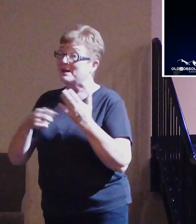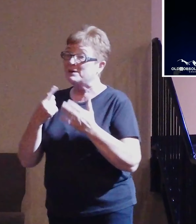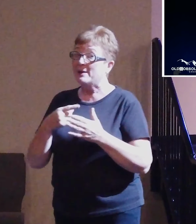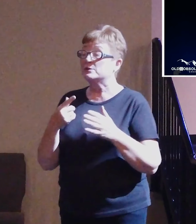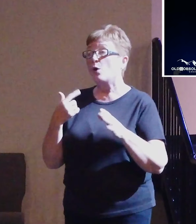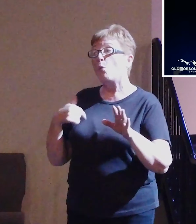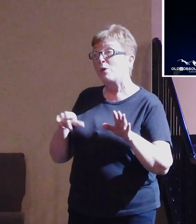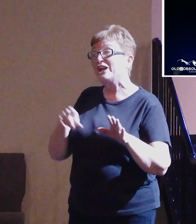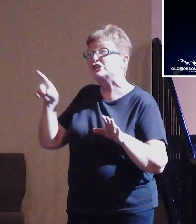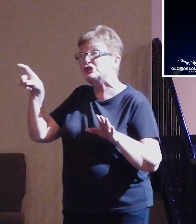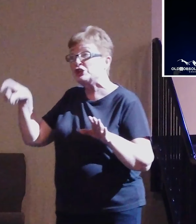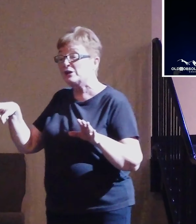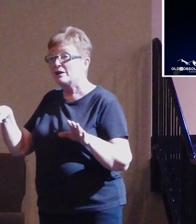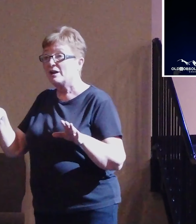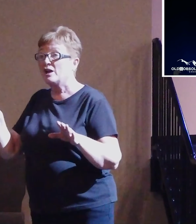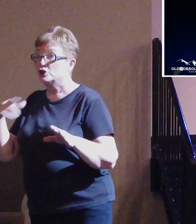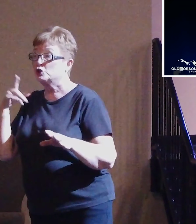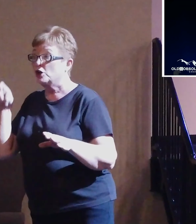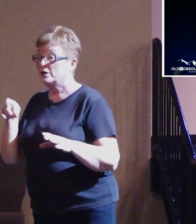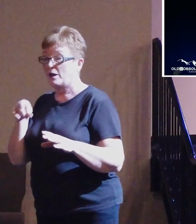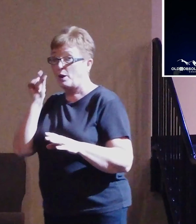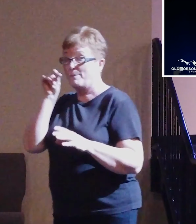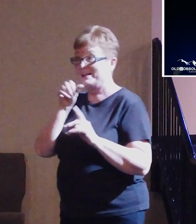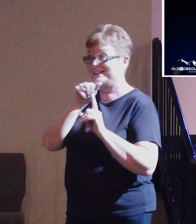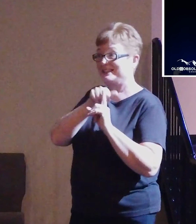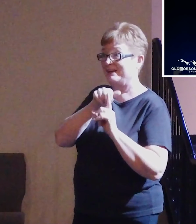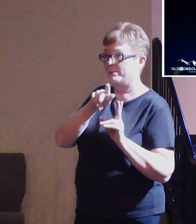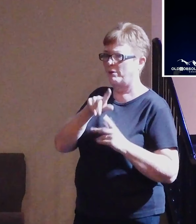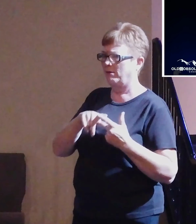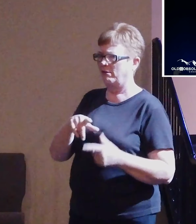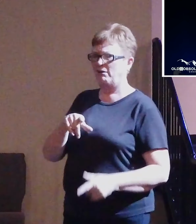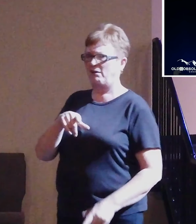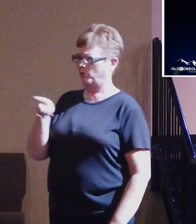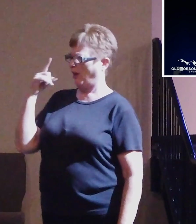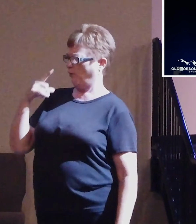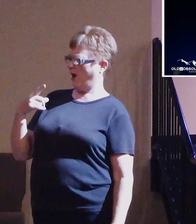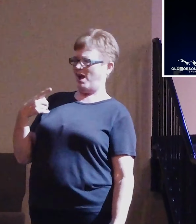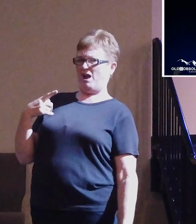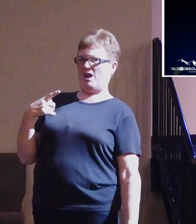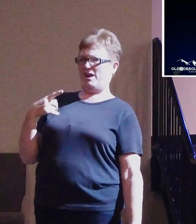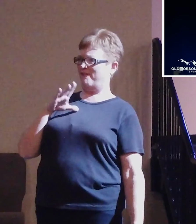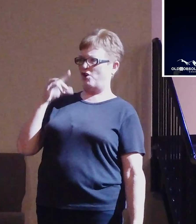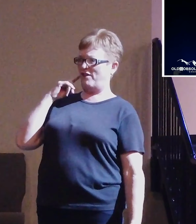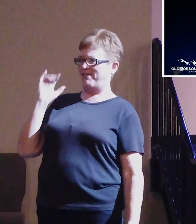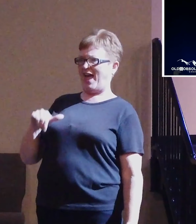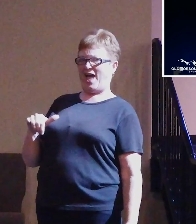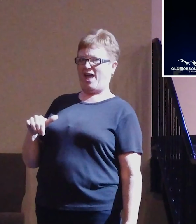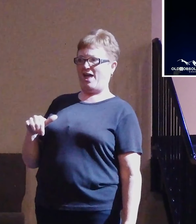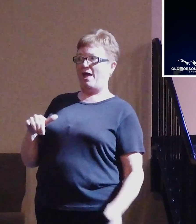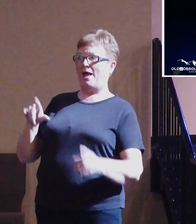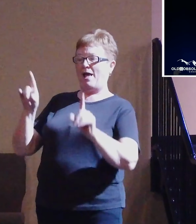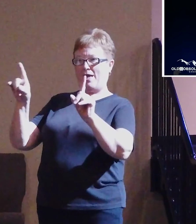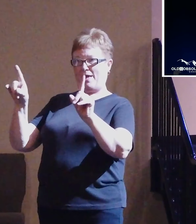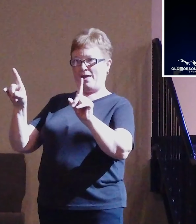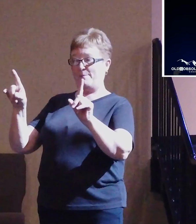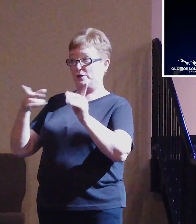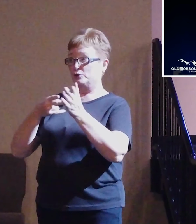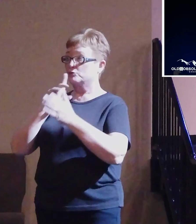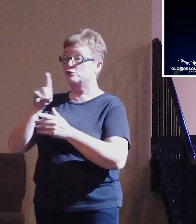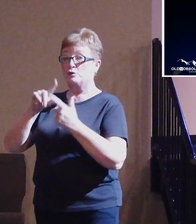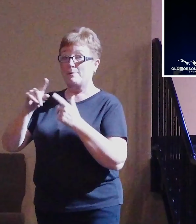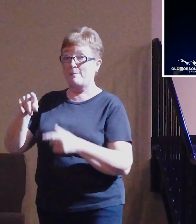people. Bet you never thought you'd heard that in church. But it's true. For example, remember Rahab?